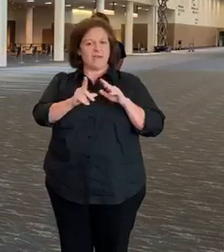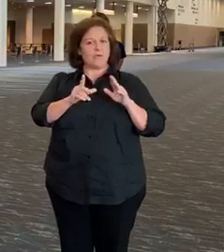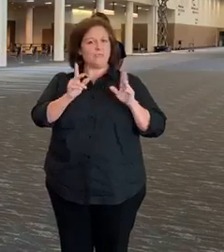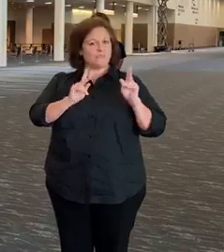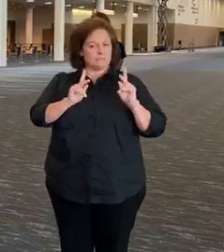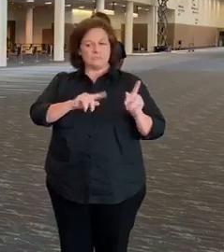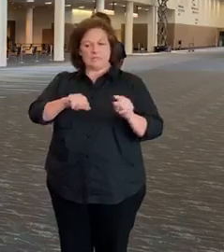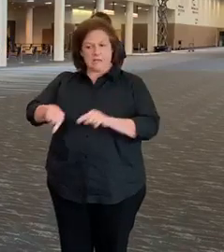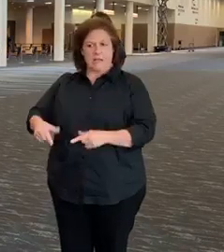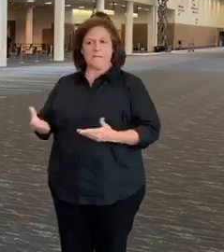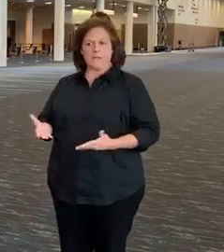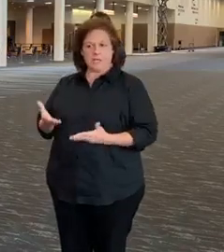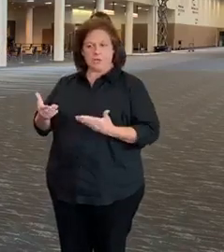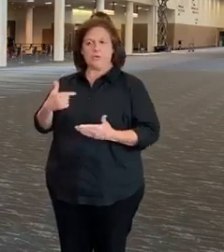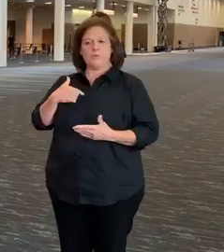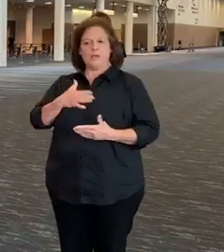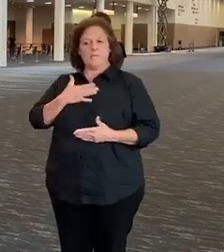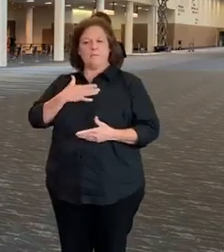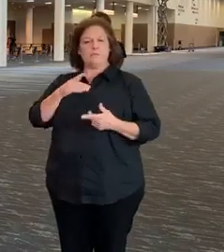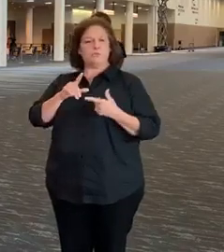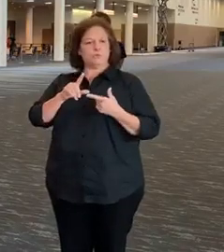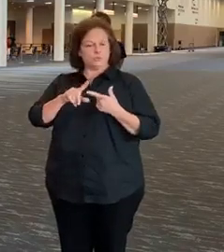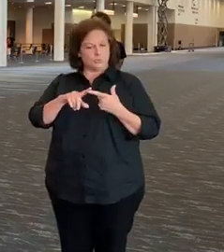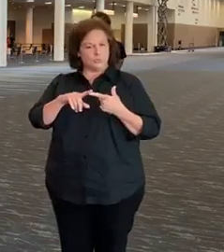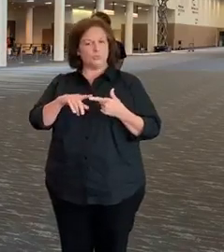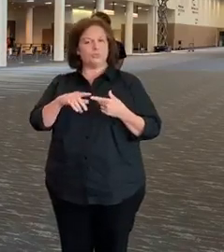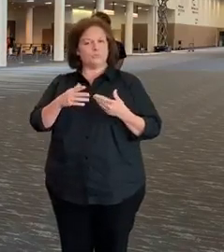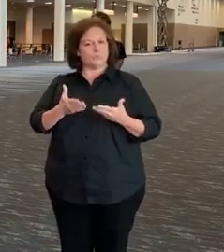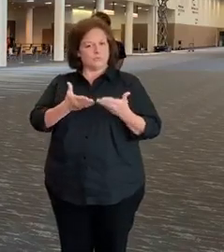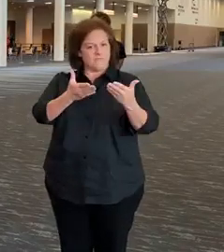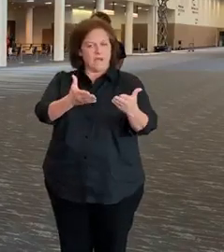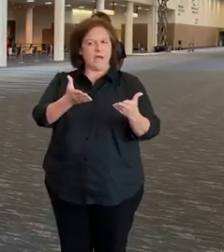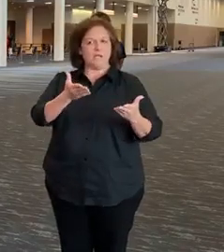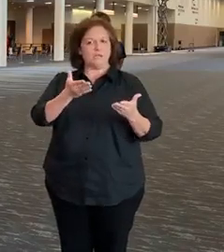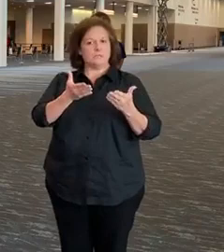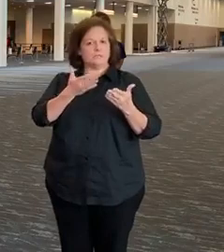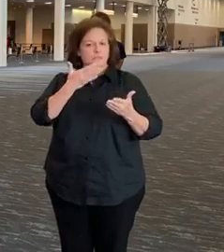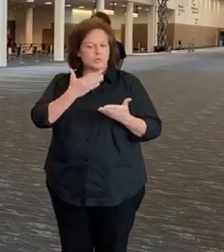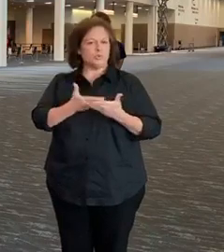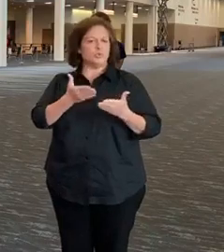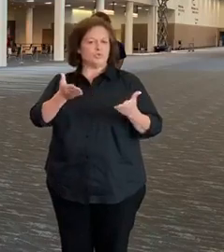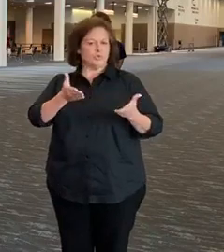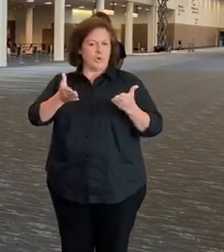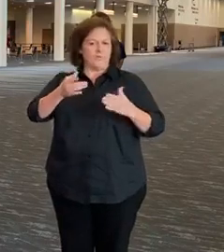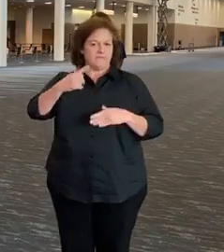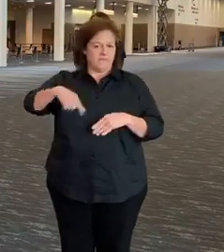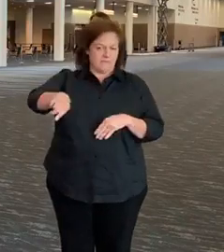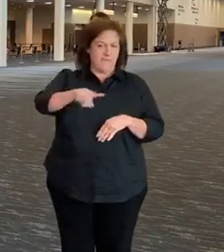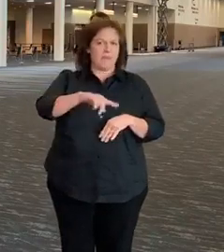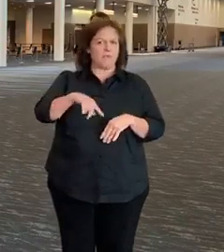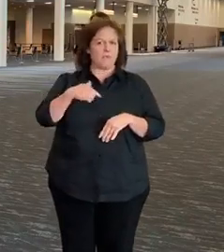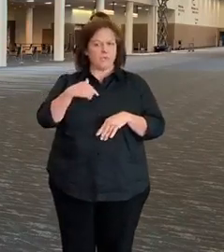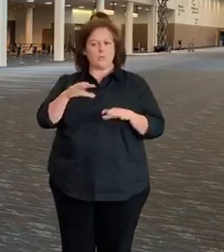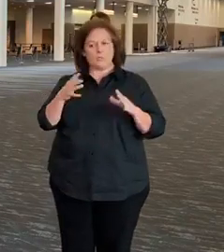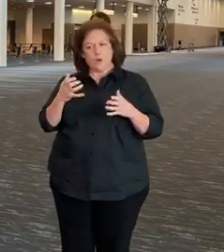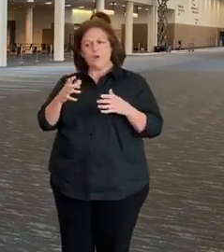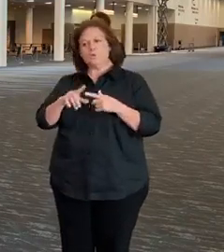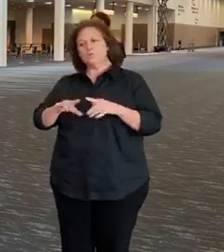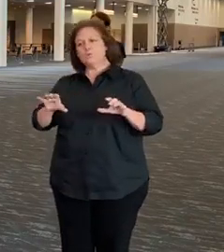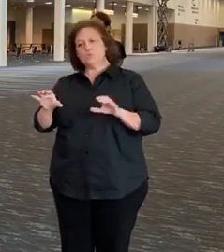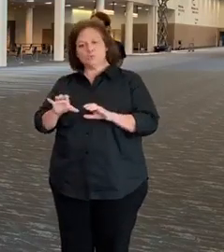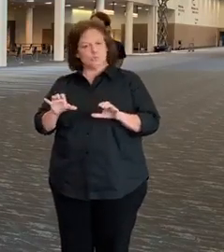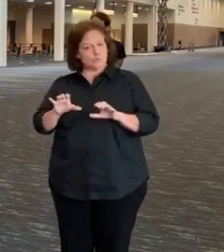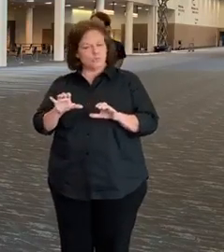pleased that we're able to provide quality service at this time. And it's all that we strive to do